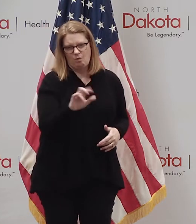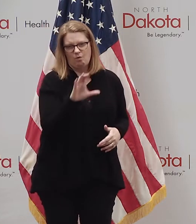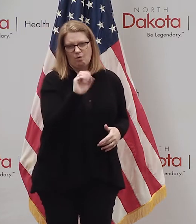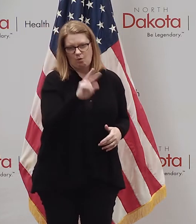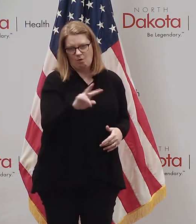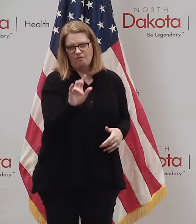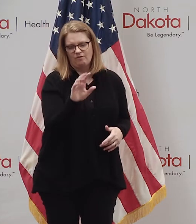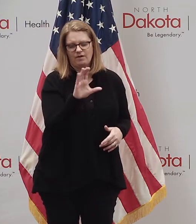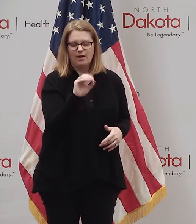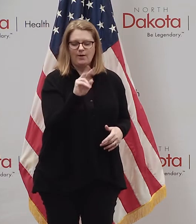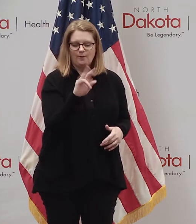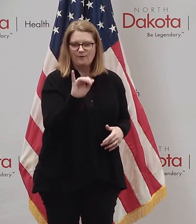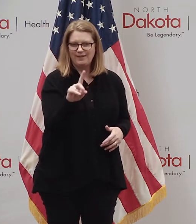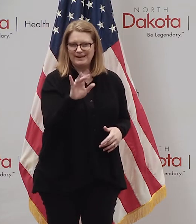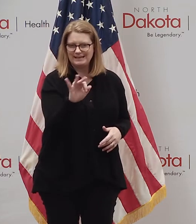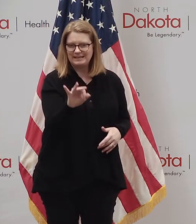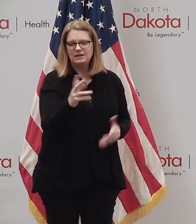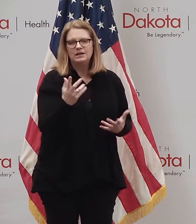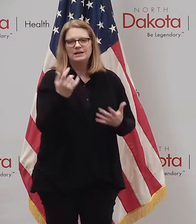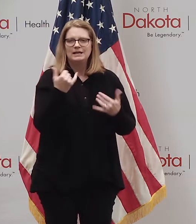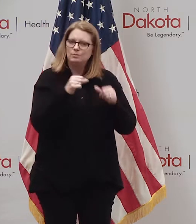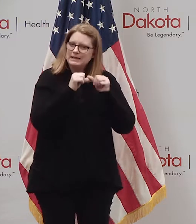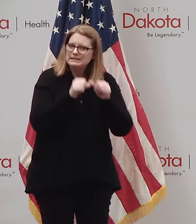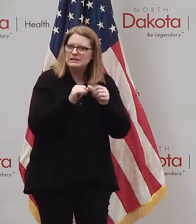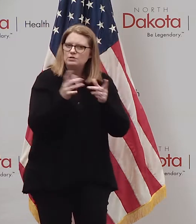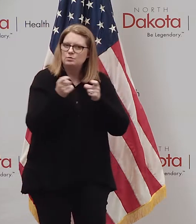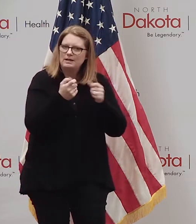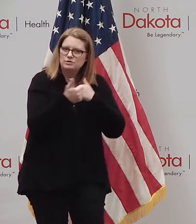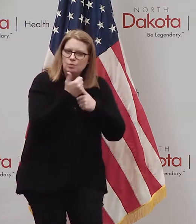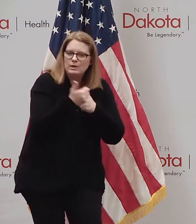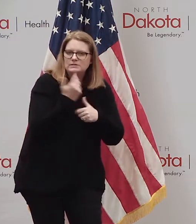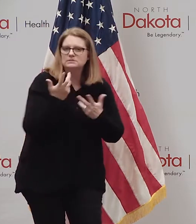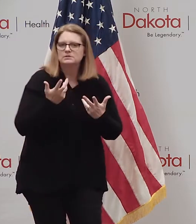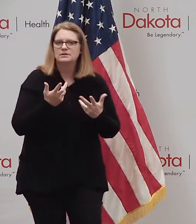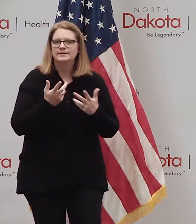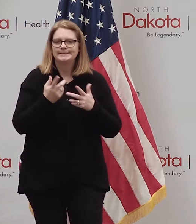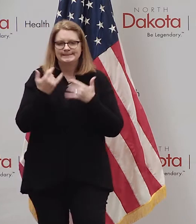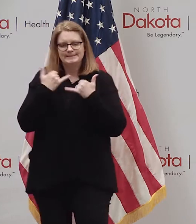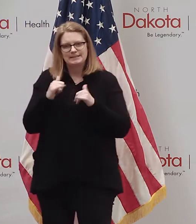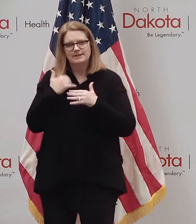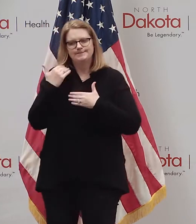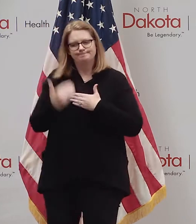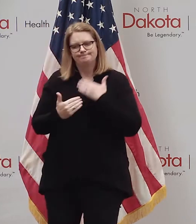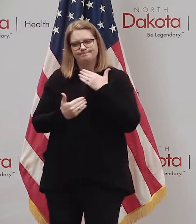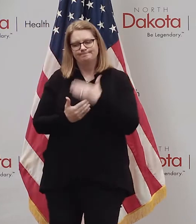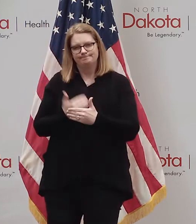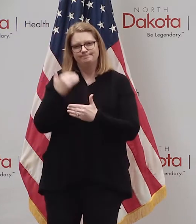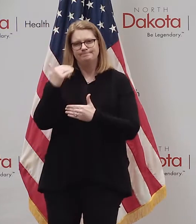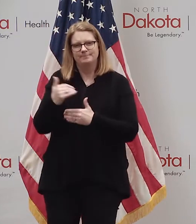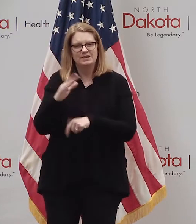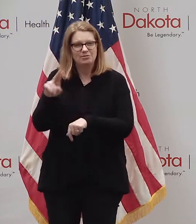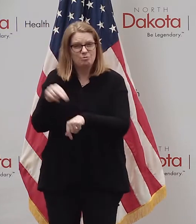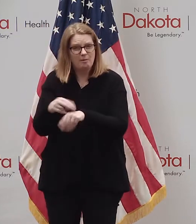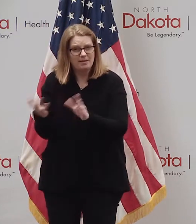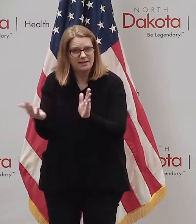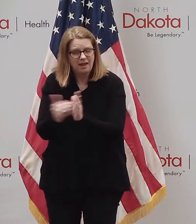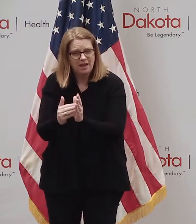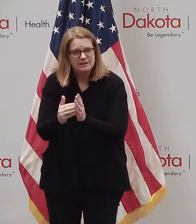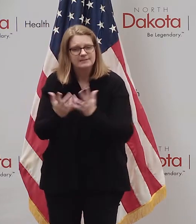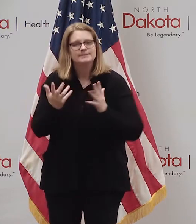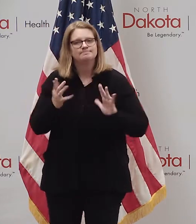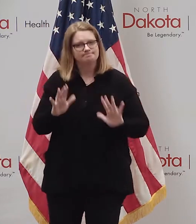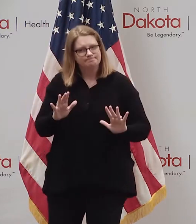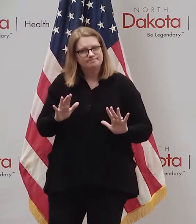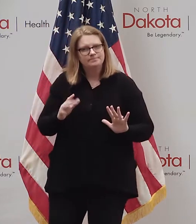As we continue to manage the risk of COVID-19, as we work to return towards normalcy, again, we remind ourselves that this